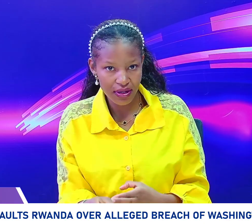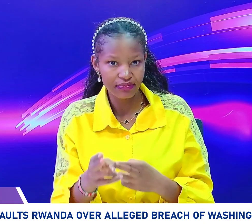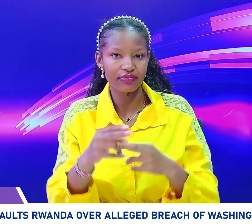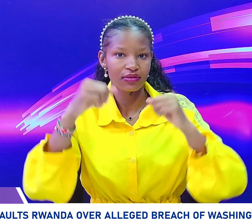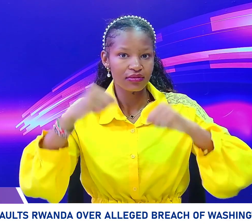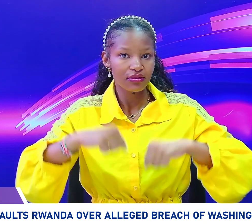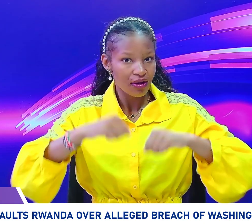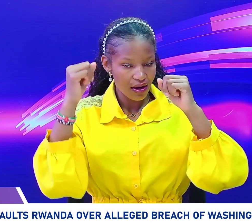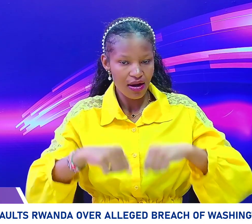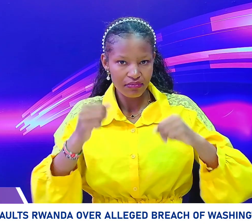urging Kigali